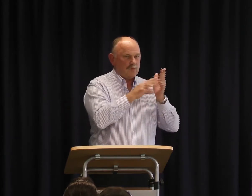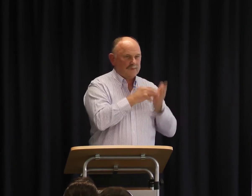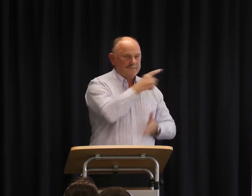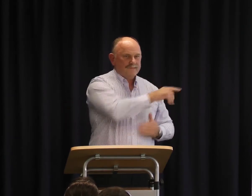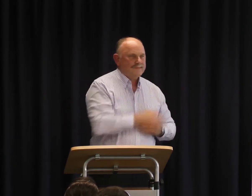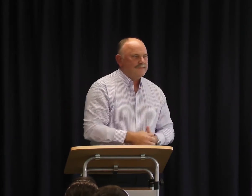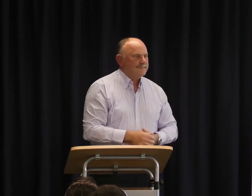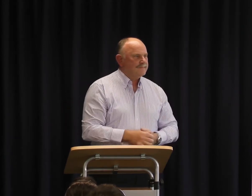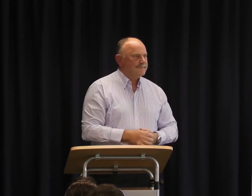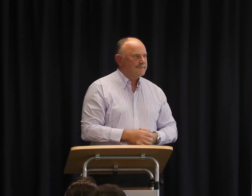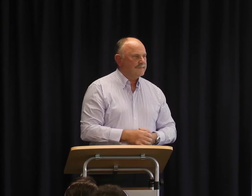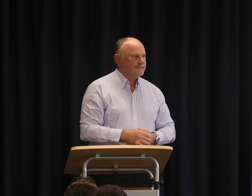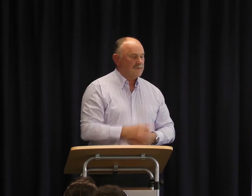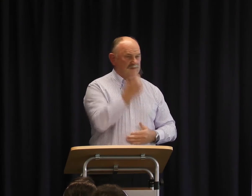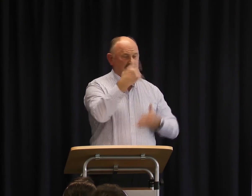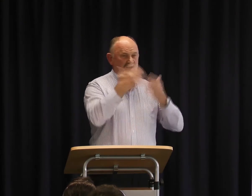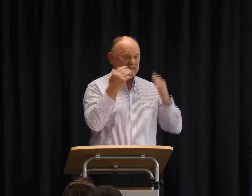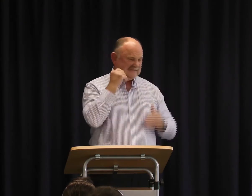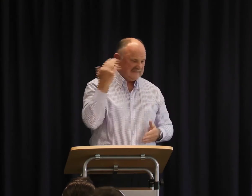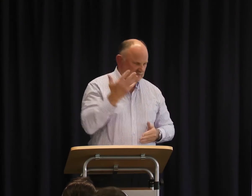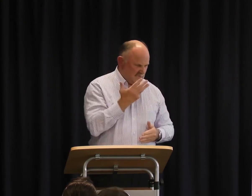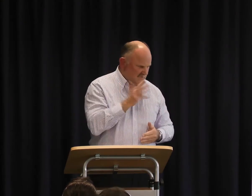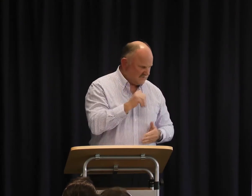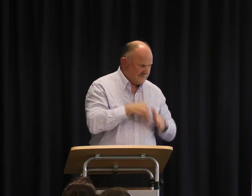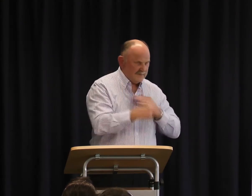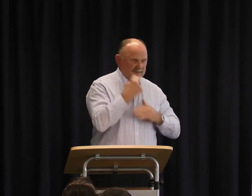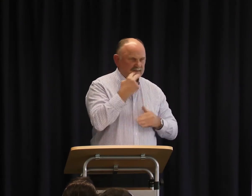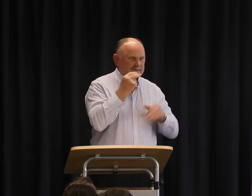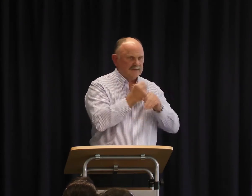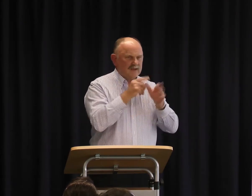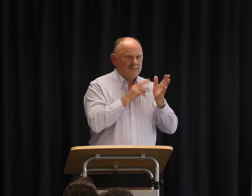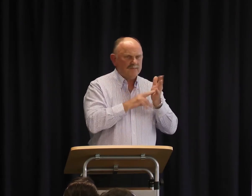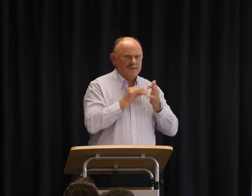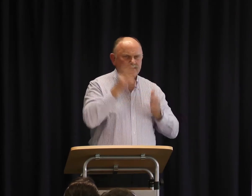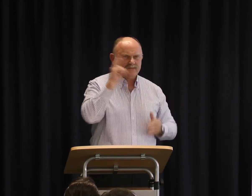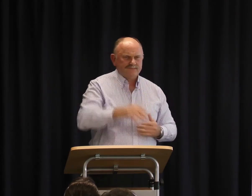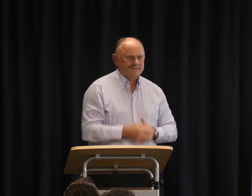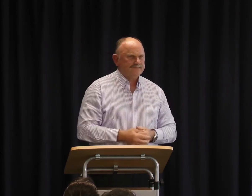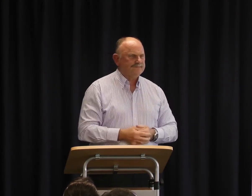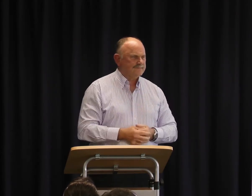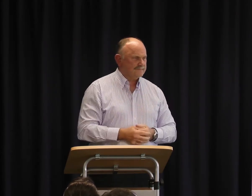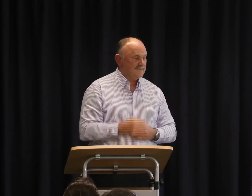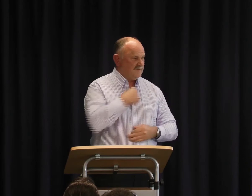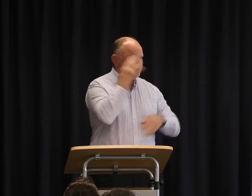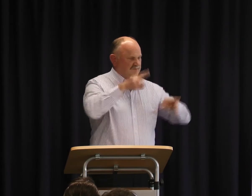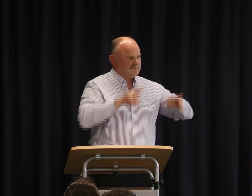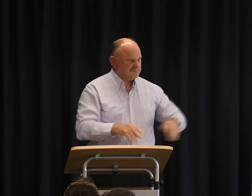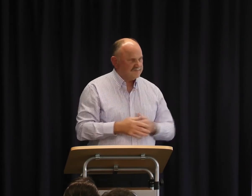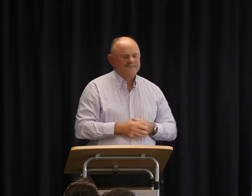I'd often share a room with John when we'd go and stay in hotels. And in 1996 at the Adelaide Games, we were back there again,